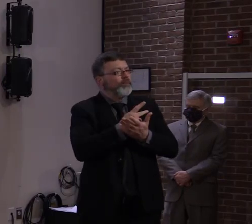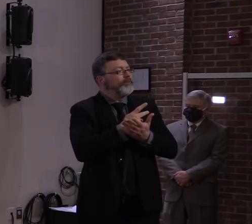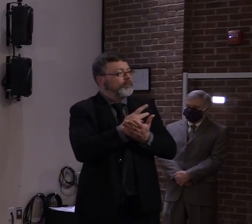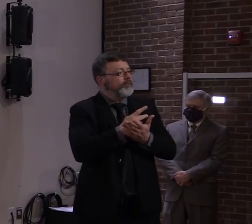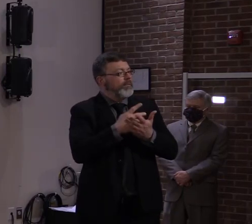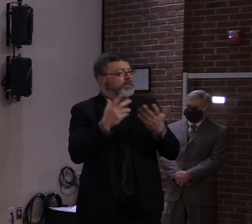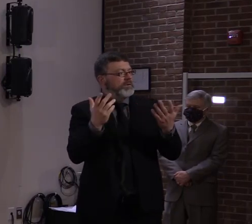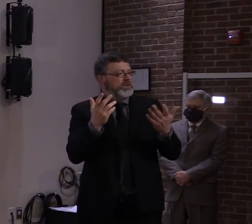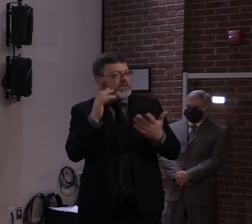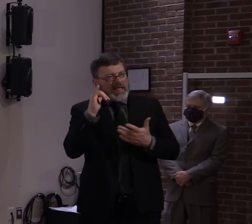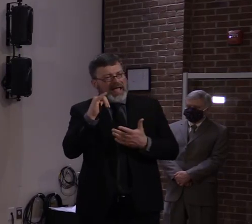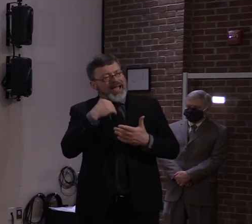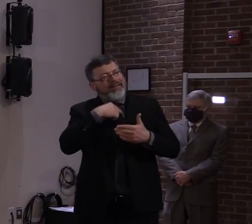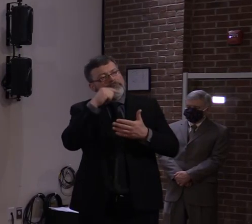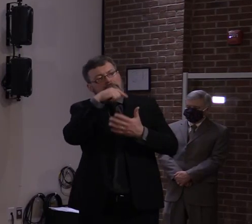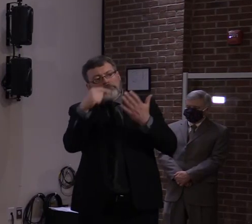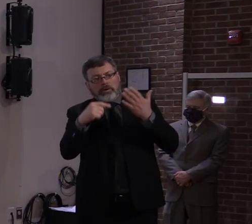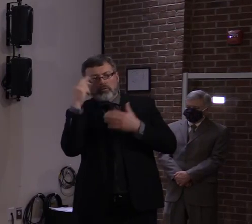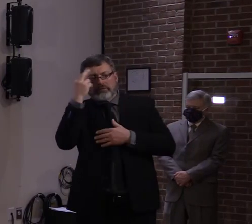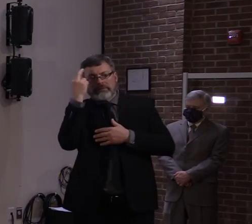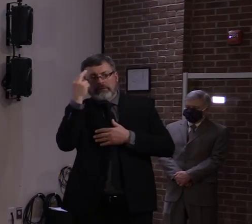reasons.